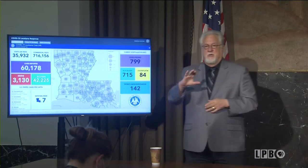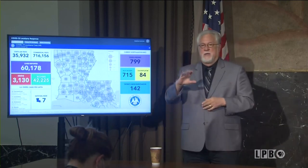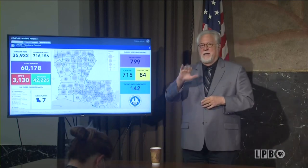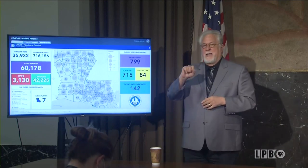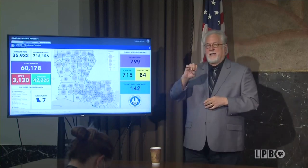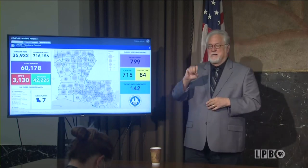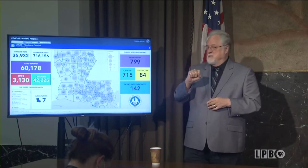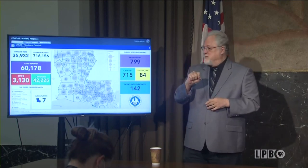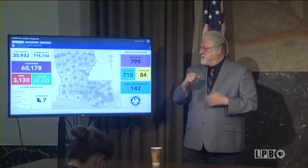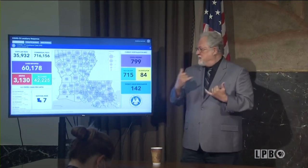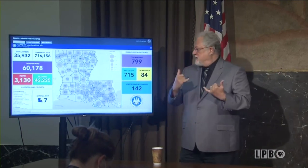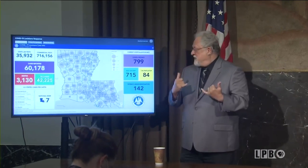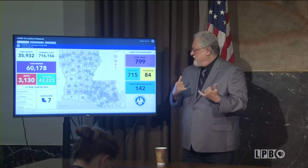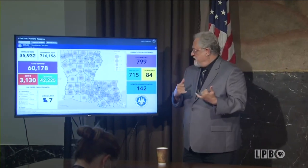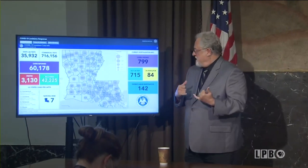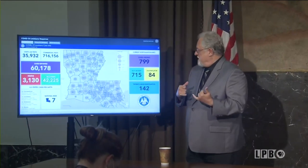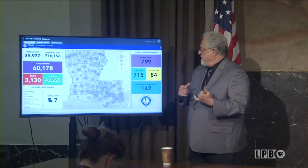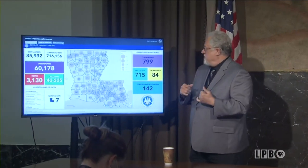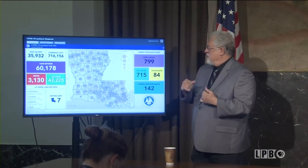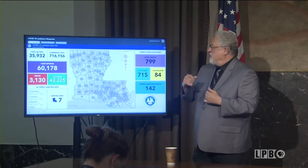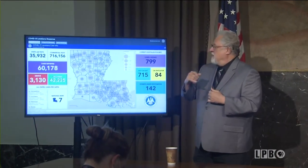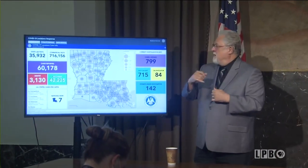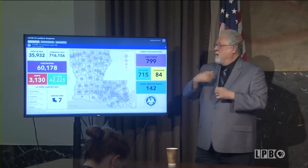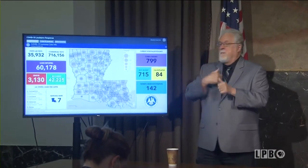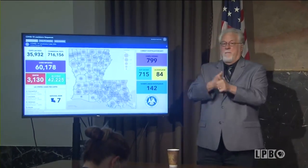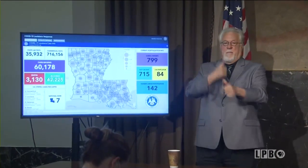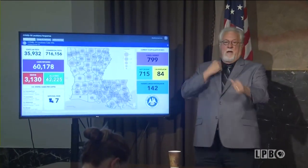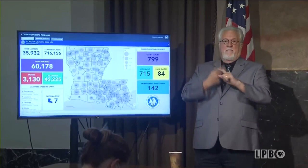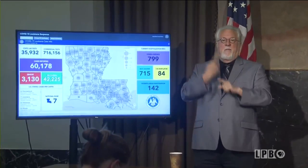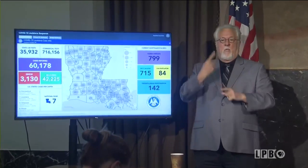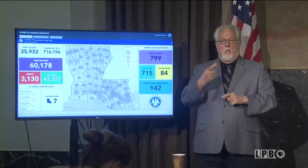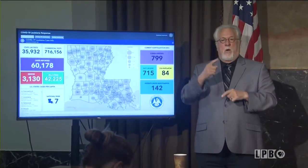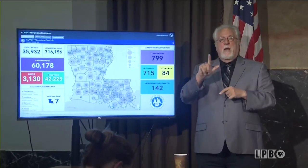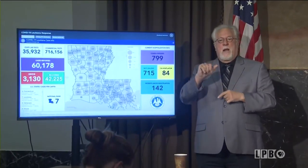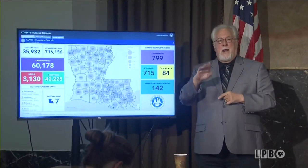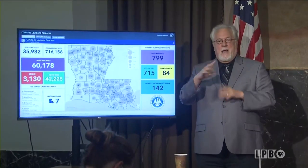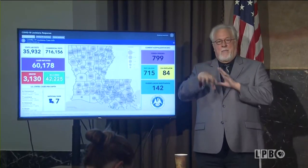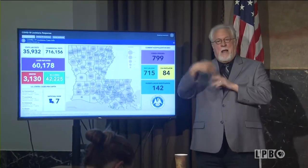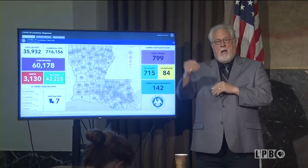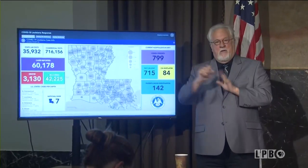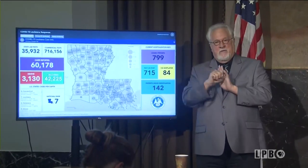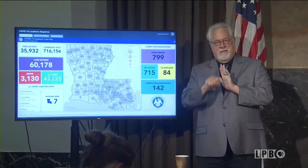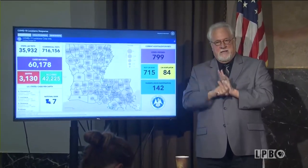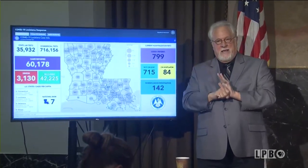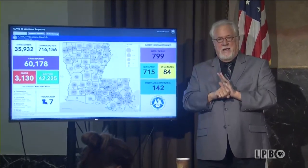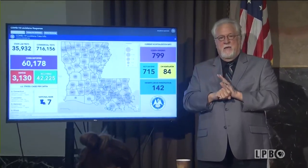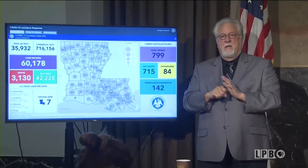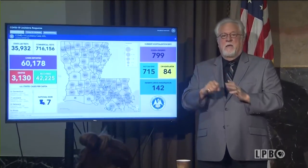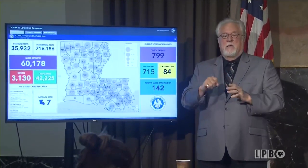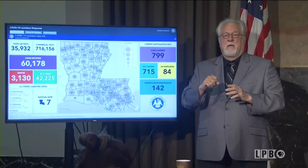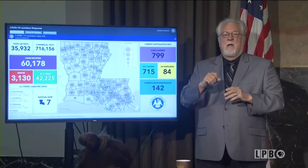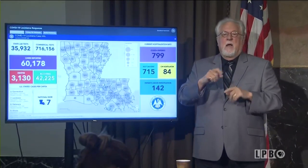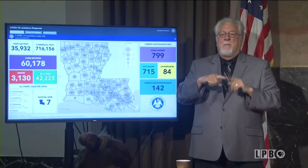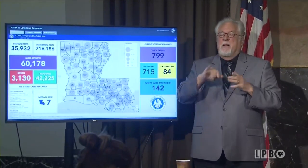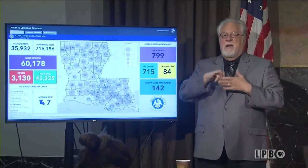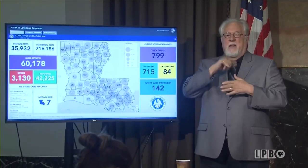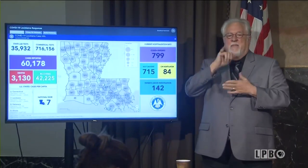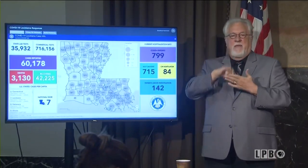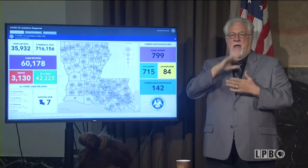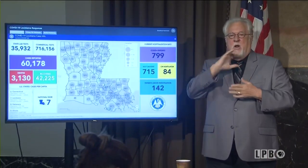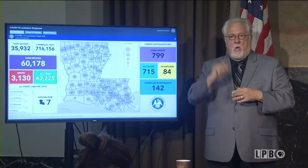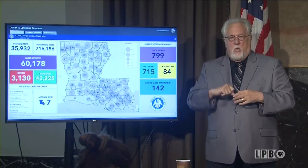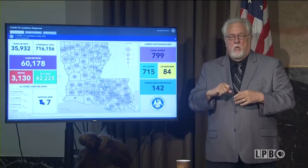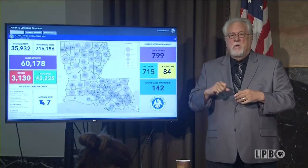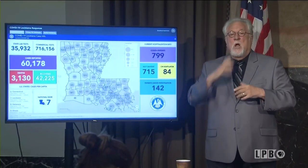being reported today were backlogged from one commercial lab out of state, but they're not really that old.